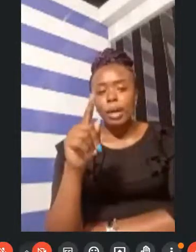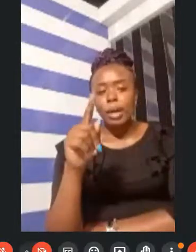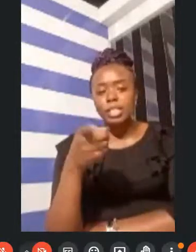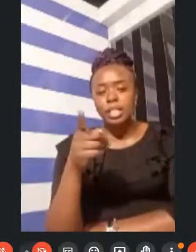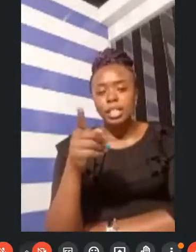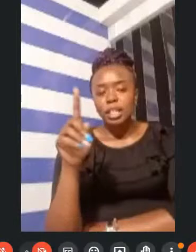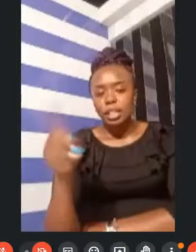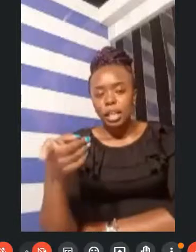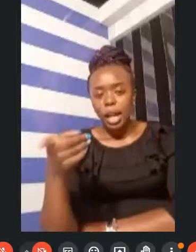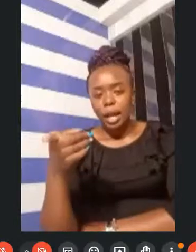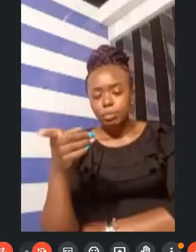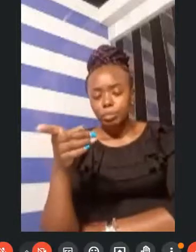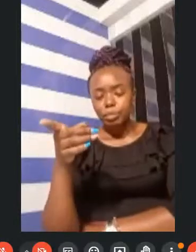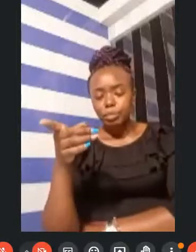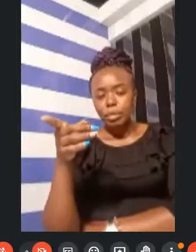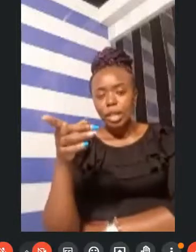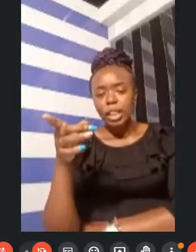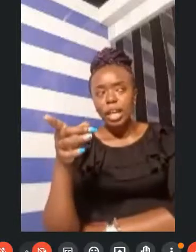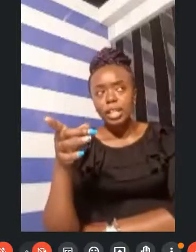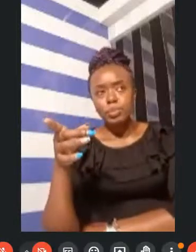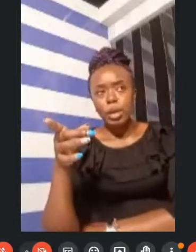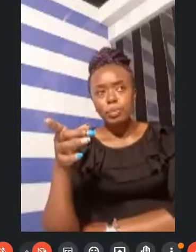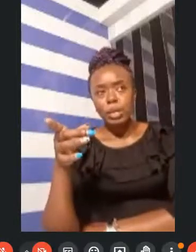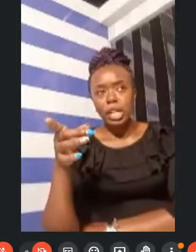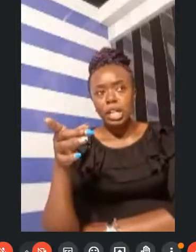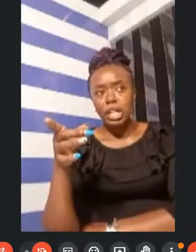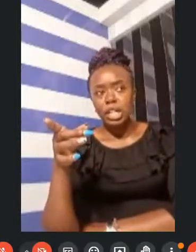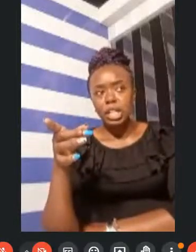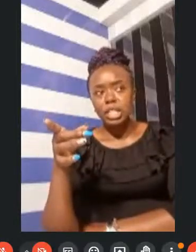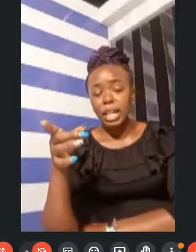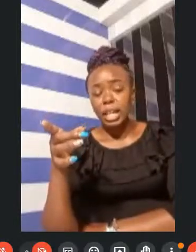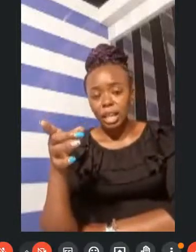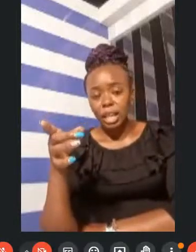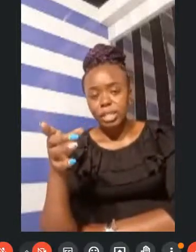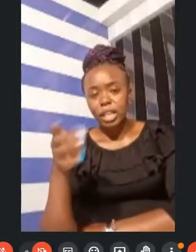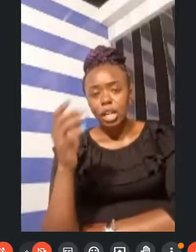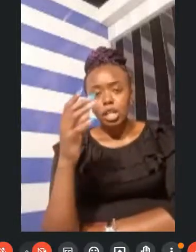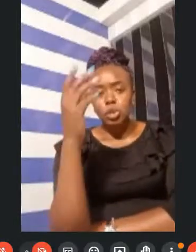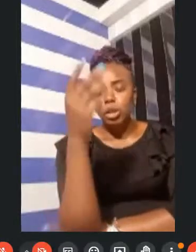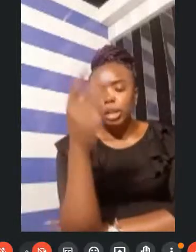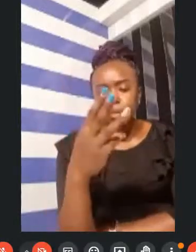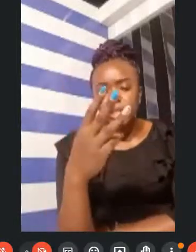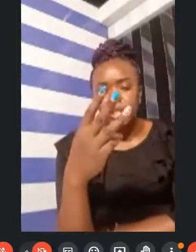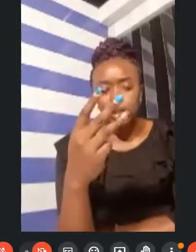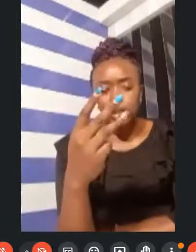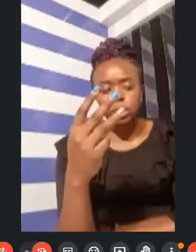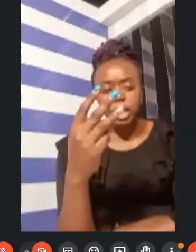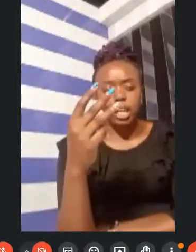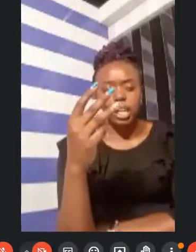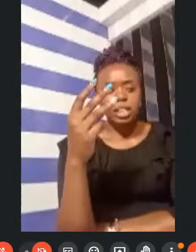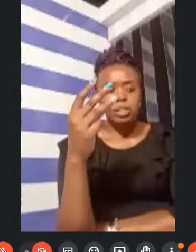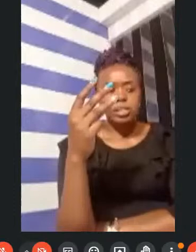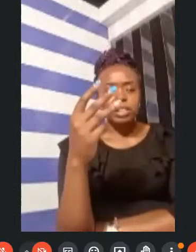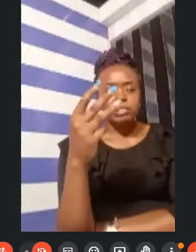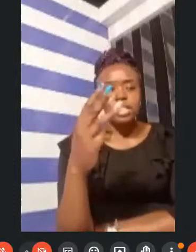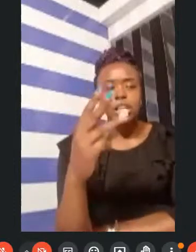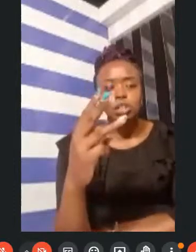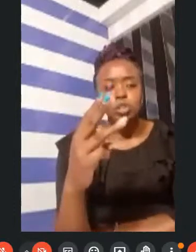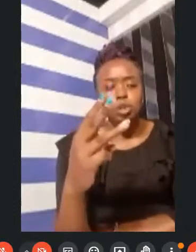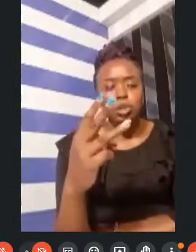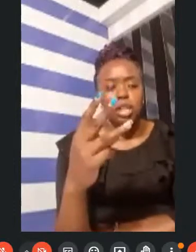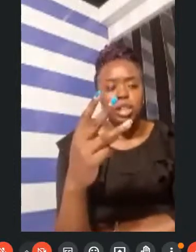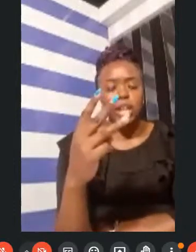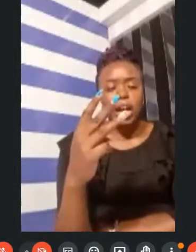Two commas, yeah, that is maybe 10,000. So let me just dwell on 300,000